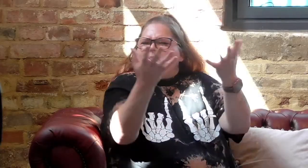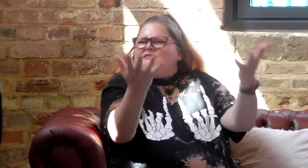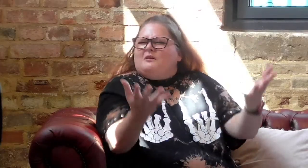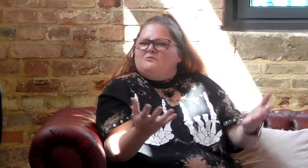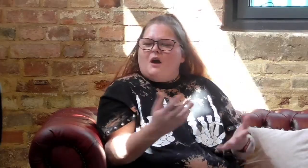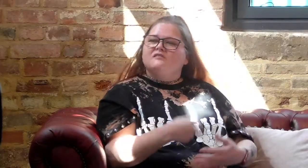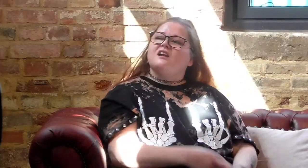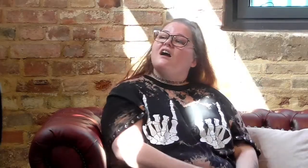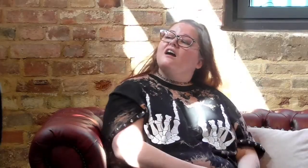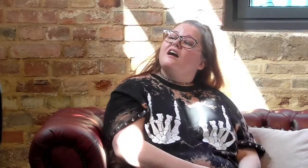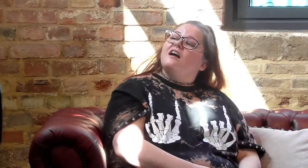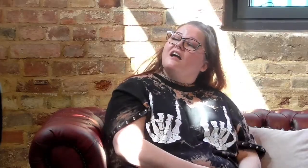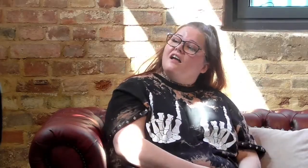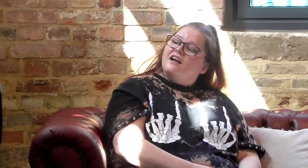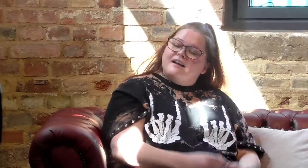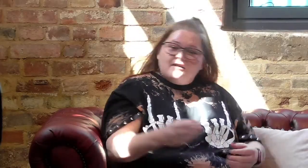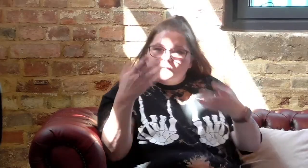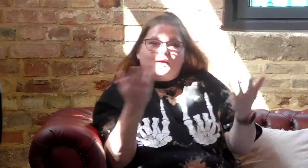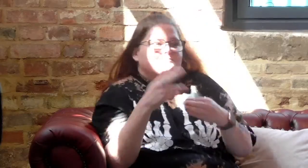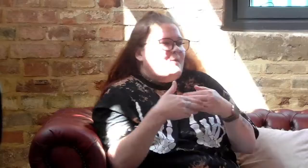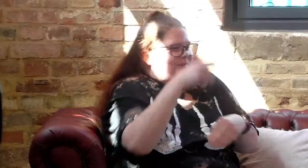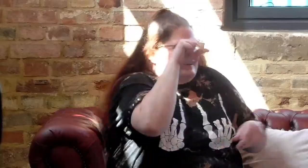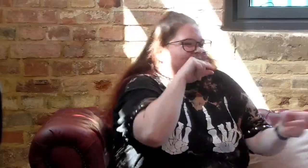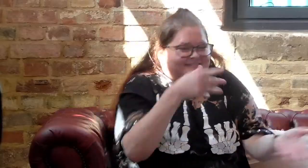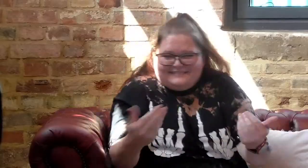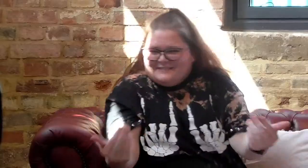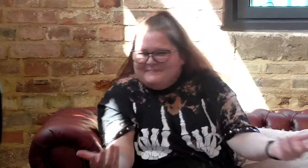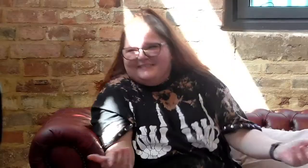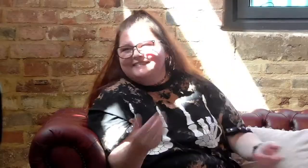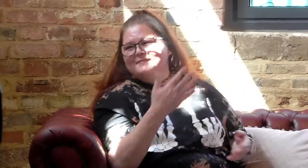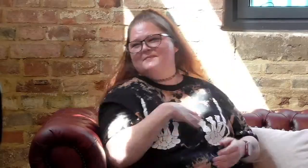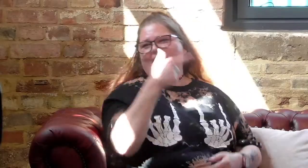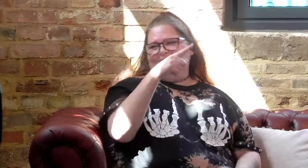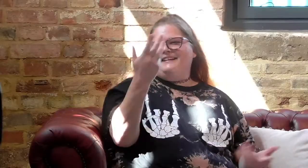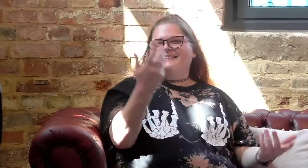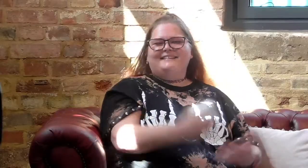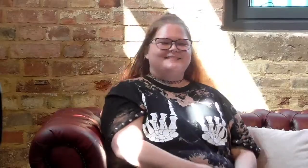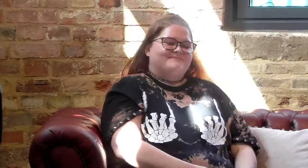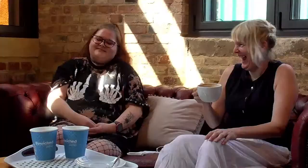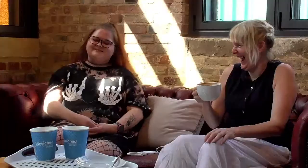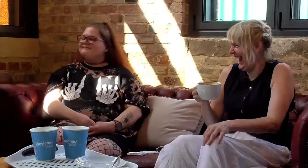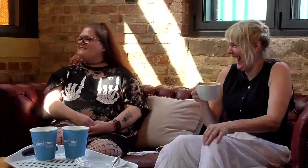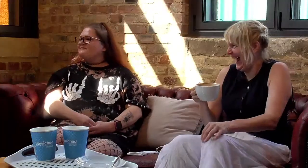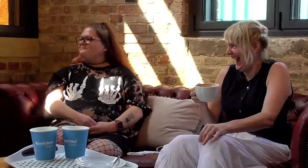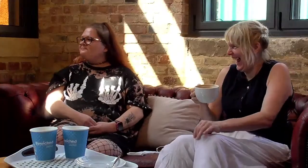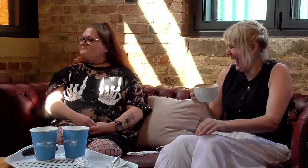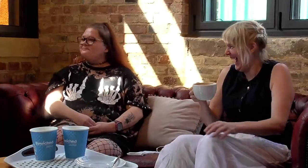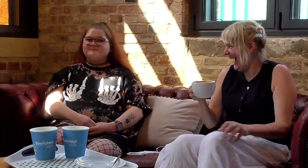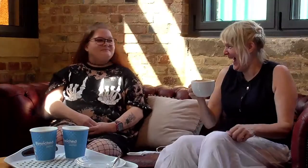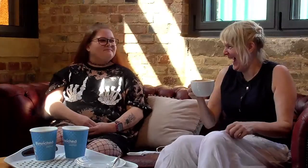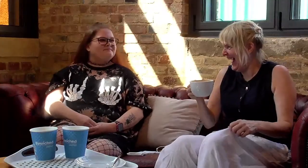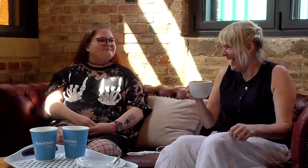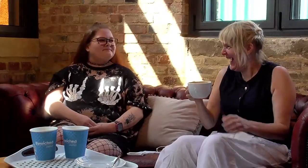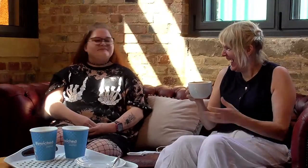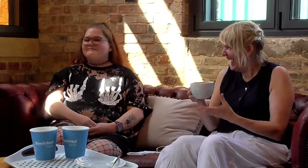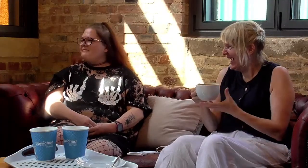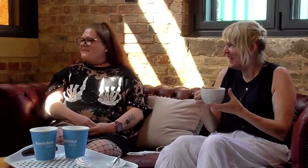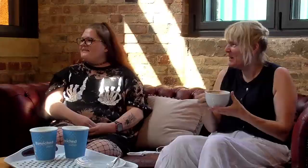Or it means gold or something. So I want more whenever I see one. I'm like, come on, please, where's my luck?